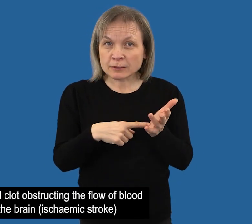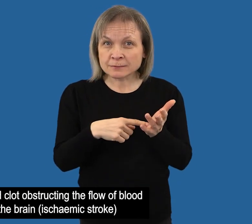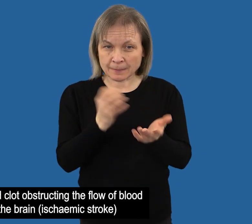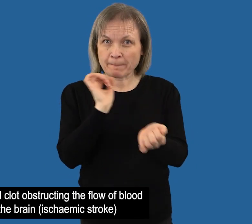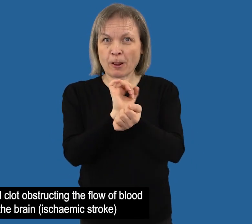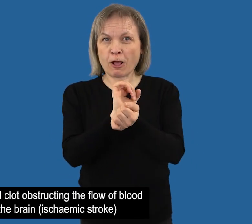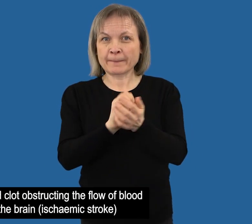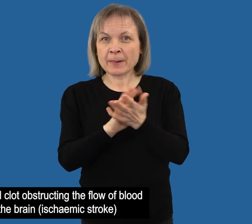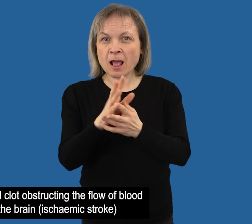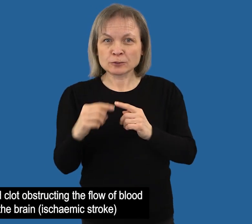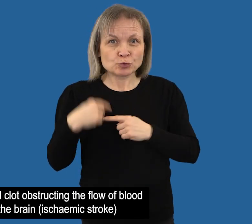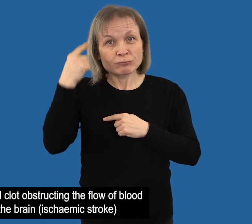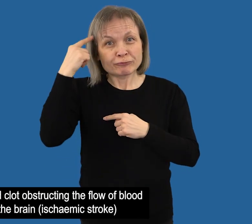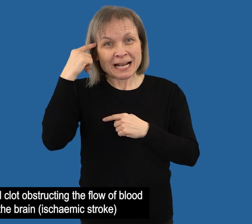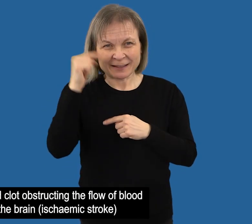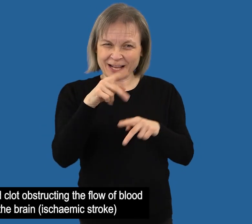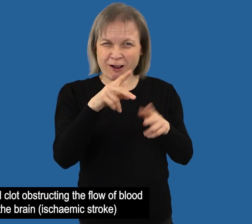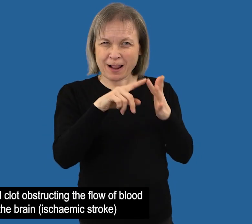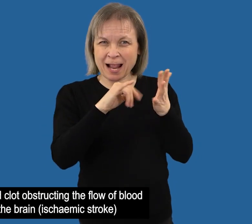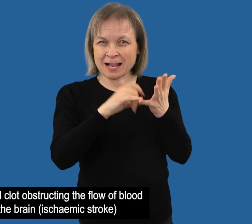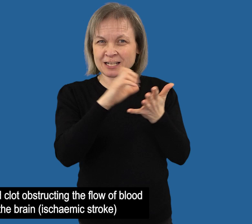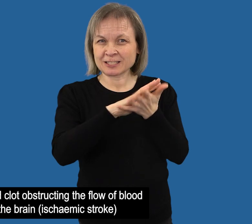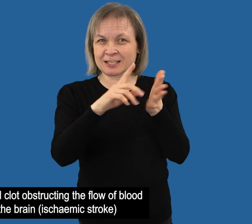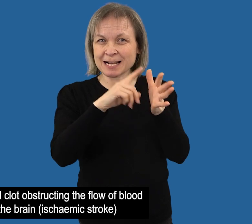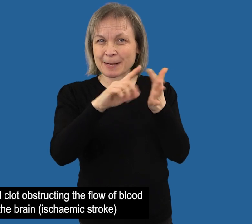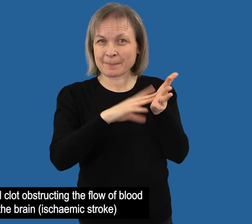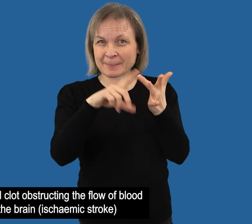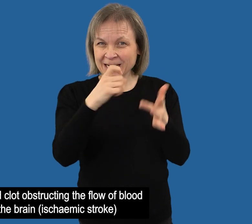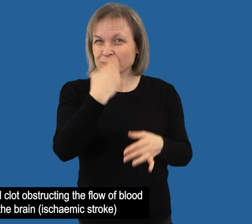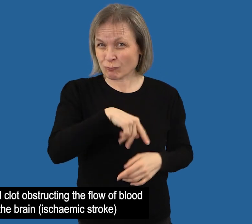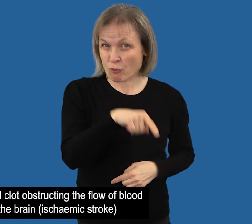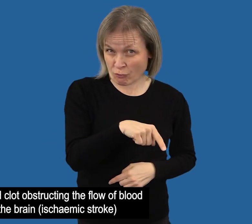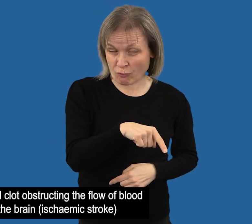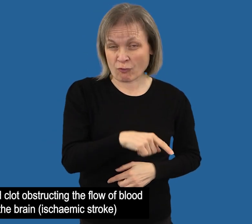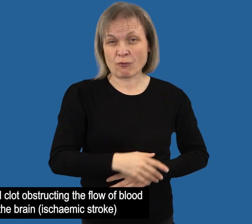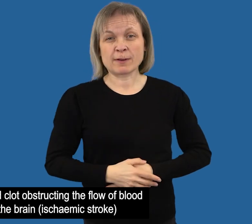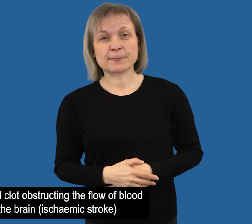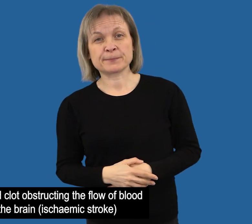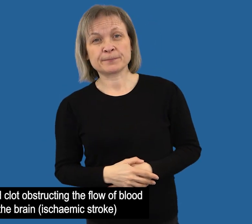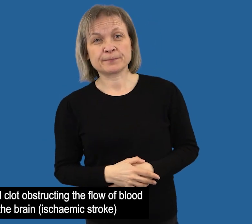a blood clot obstructing the flow of blood to the brain, ischemic stroke.